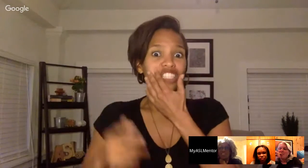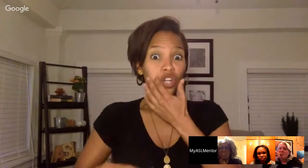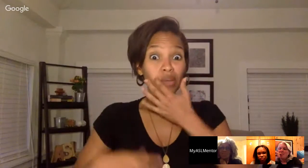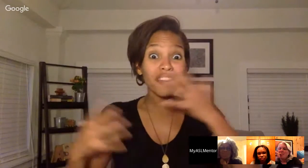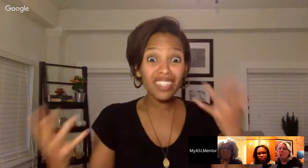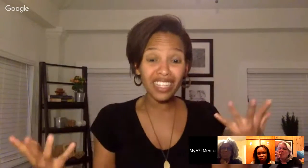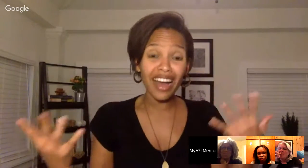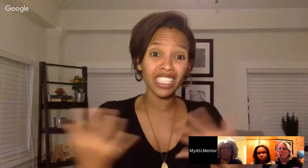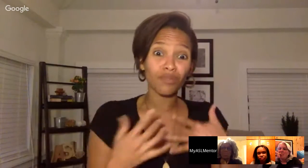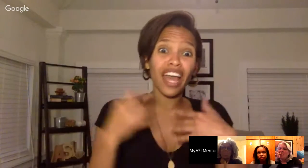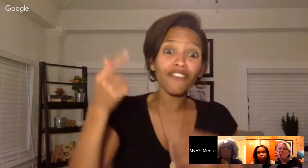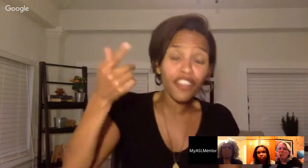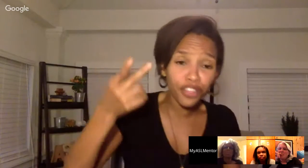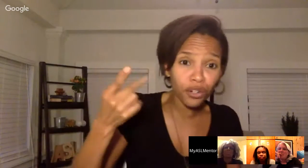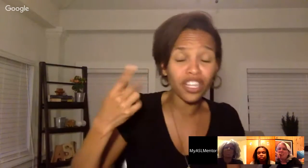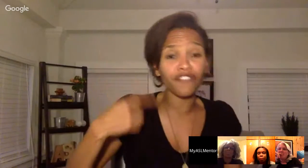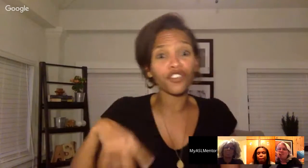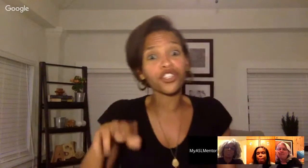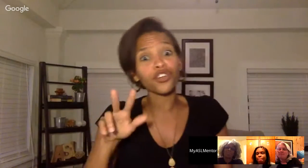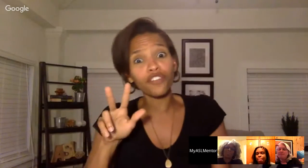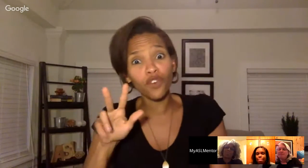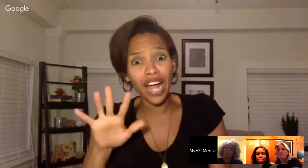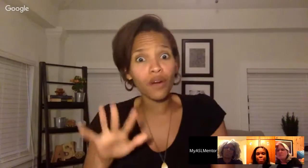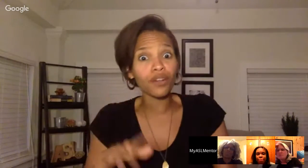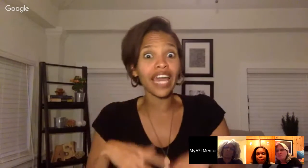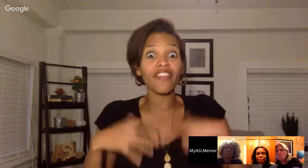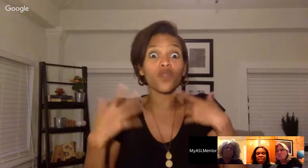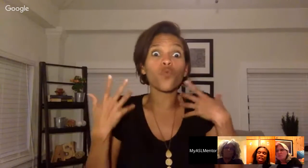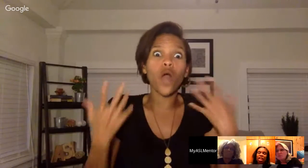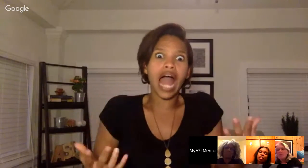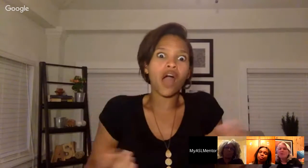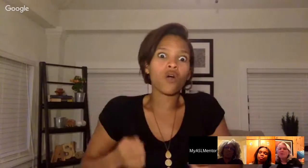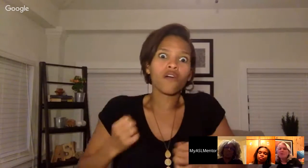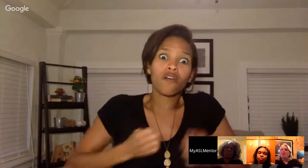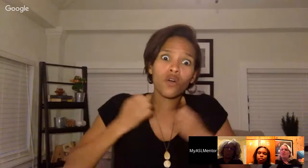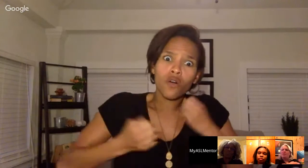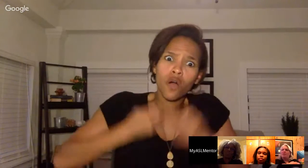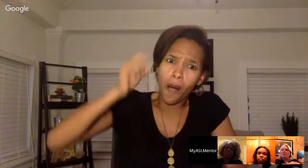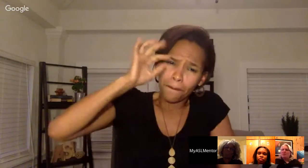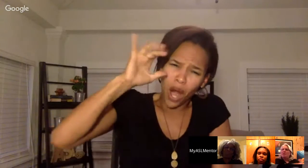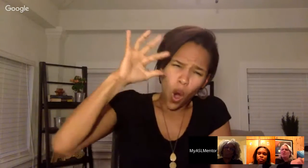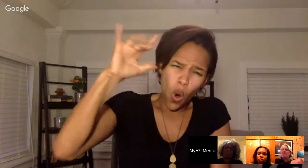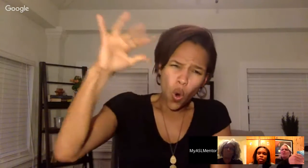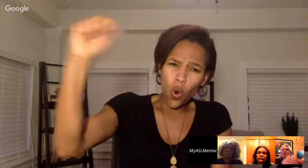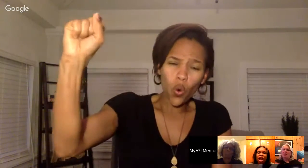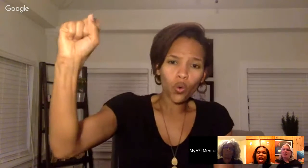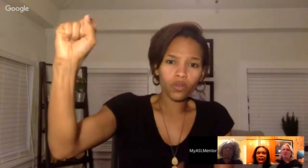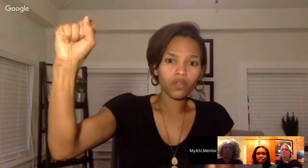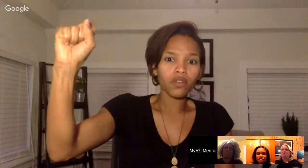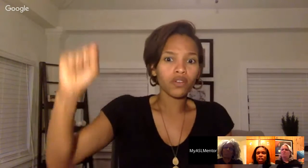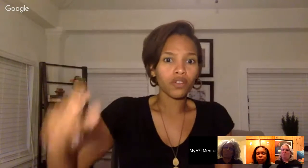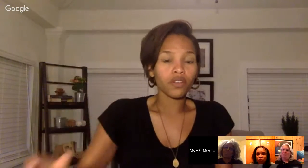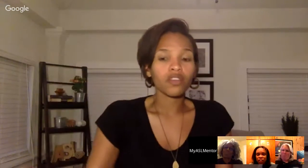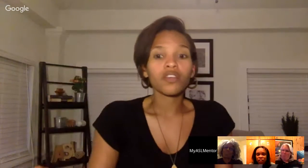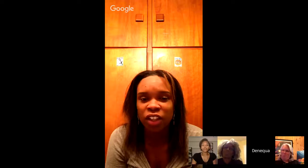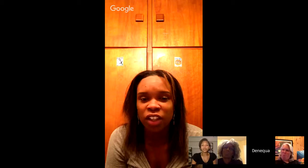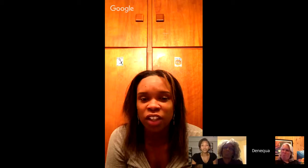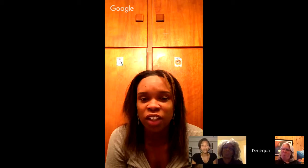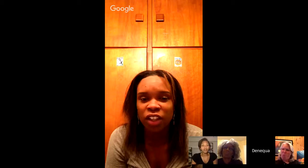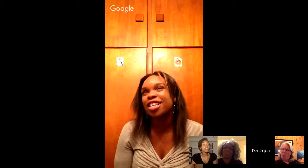class. So I'm in this class. It was every Thursday for 34 hours. And then, wow. I started feeling this. Oh, see, I was going to say the same